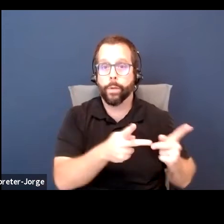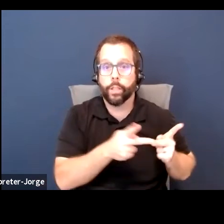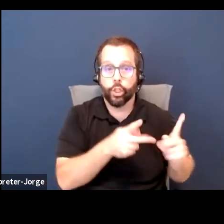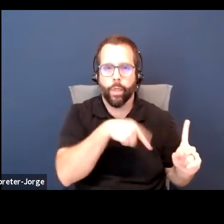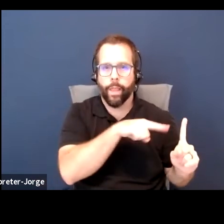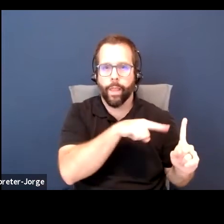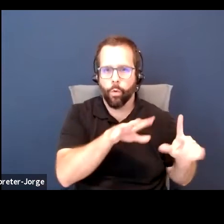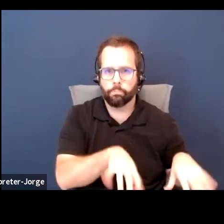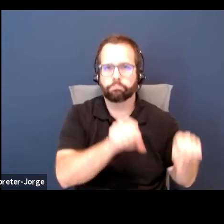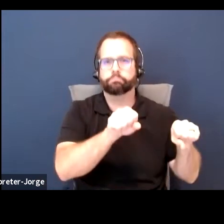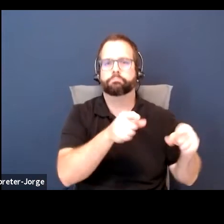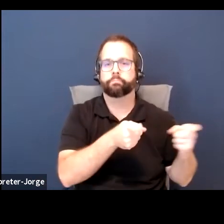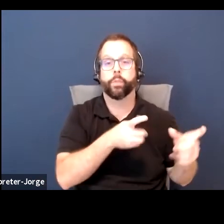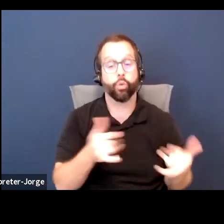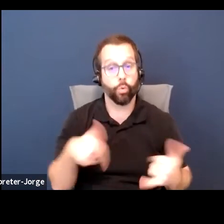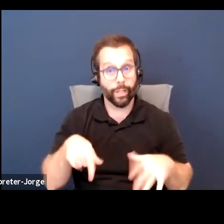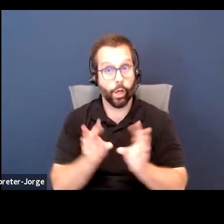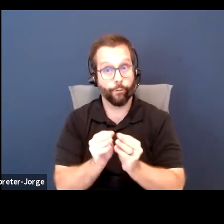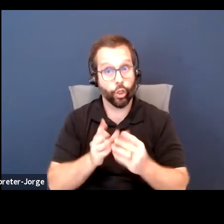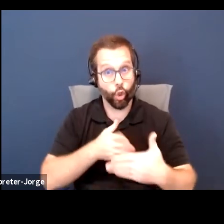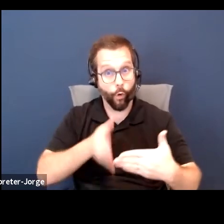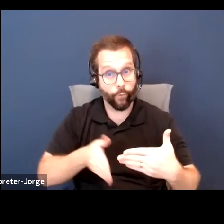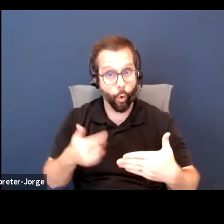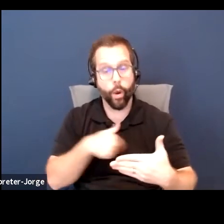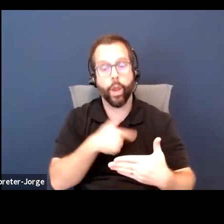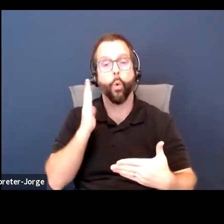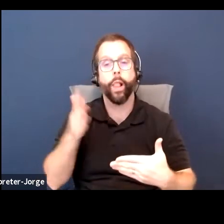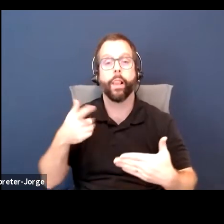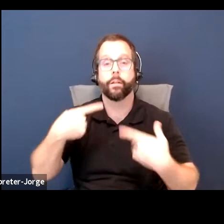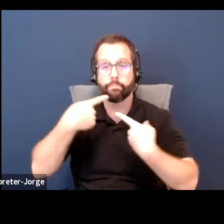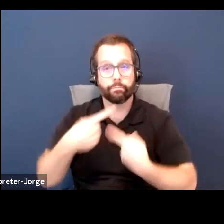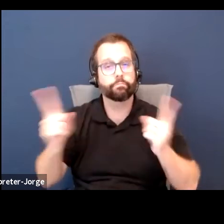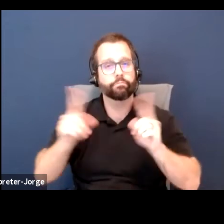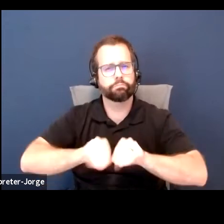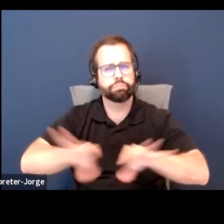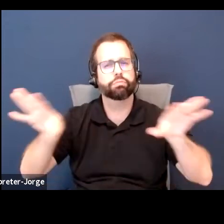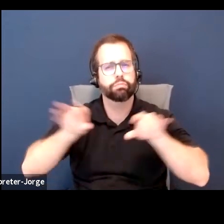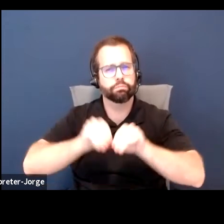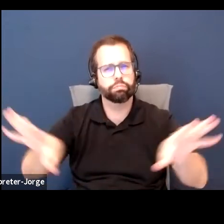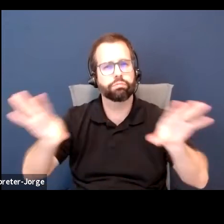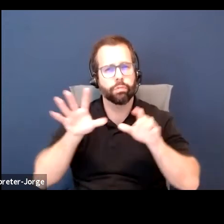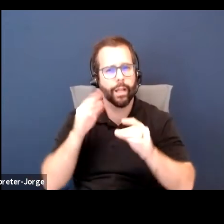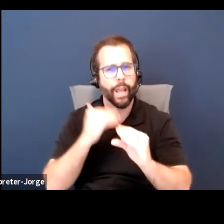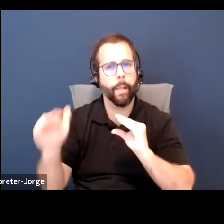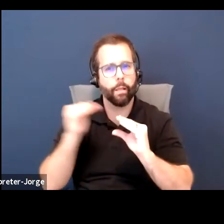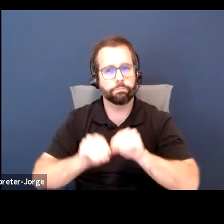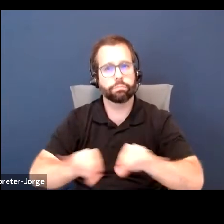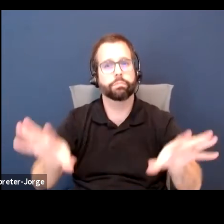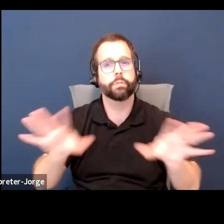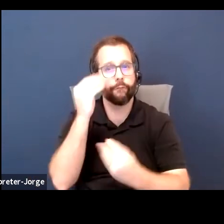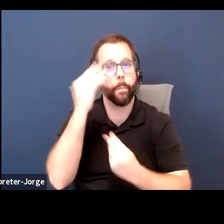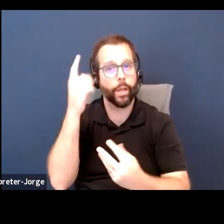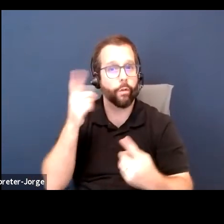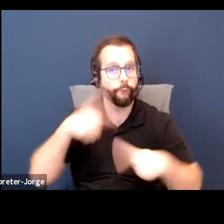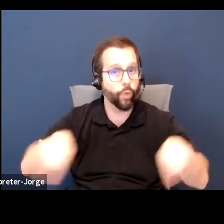open. After the conference is over, we're going to be blasting out a lot of info for folks, and we are